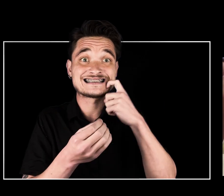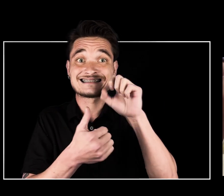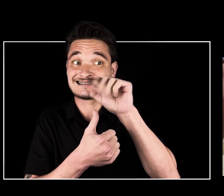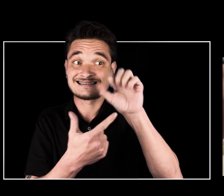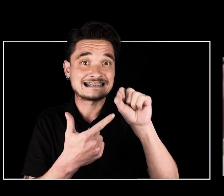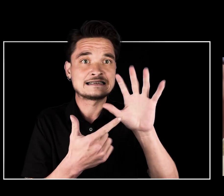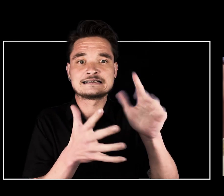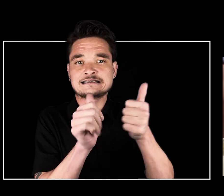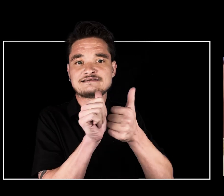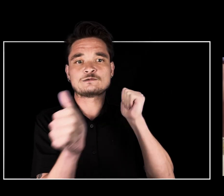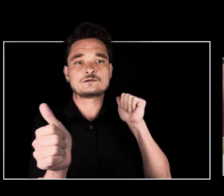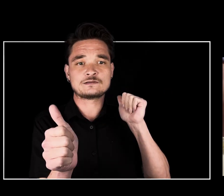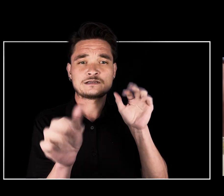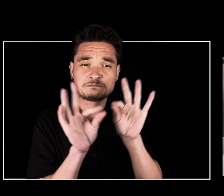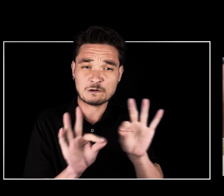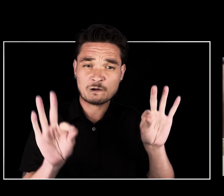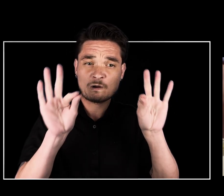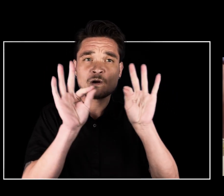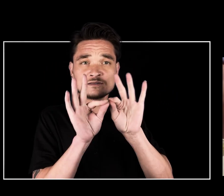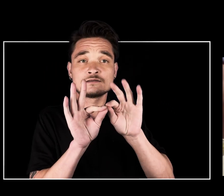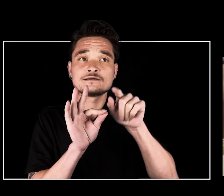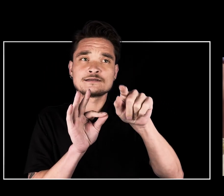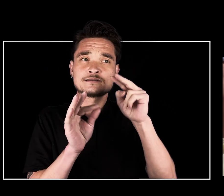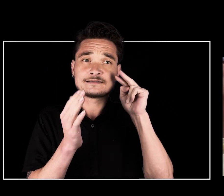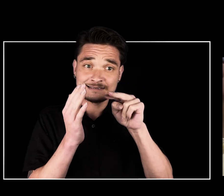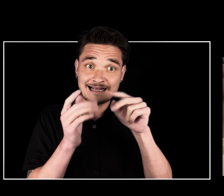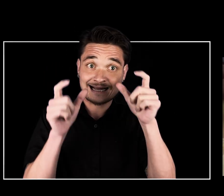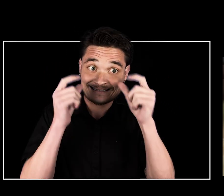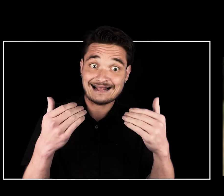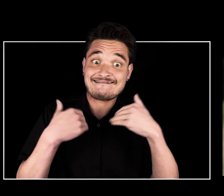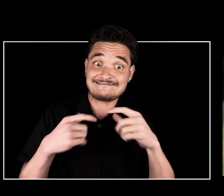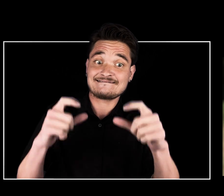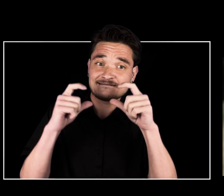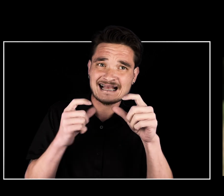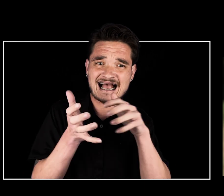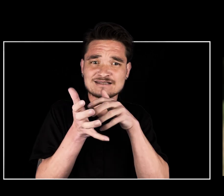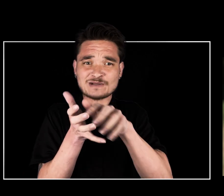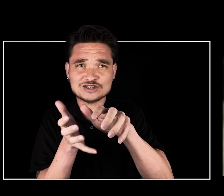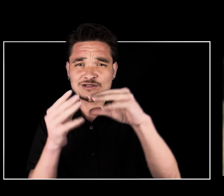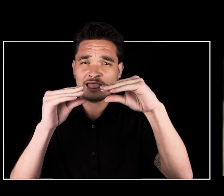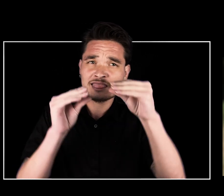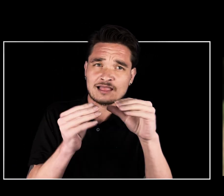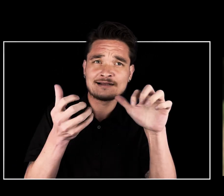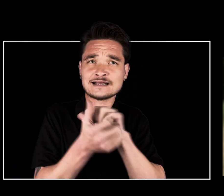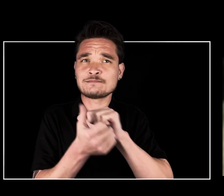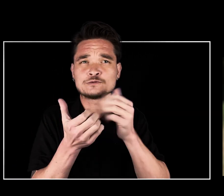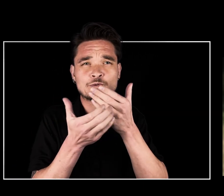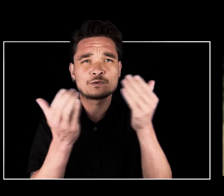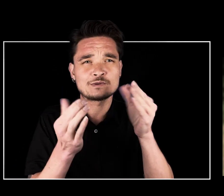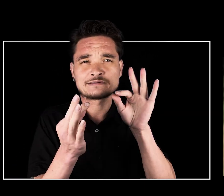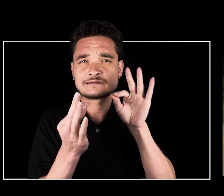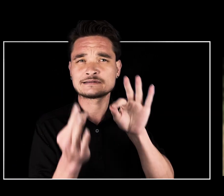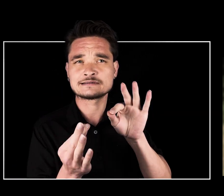safe to use. Make sure the lenses on your eclipse glasses are not scratched, bent, or damaged before